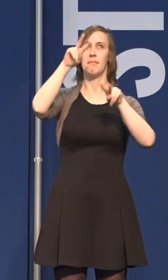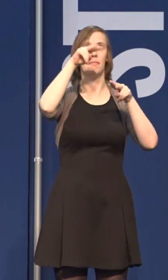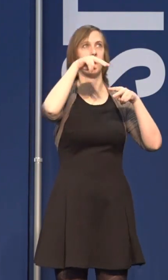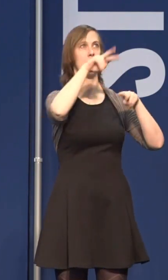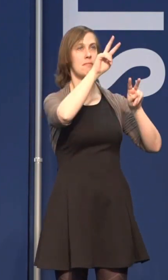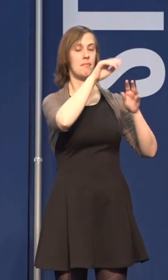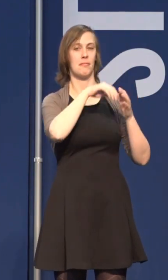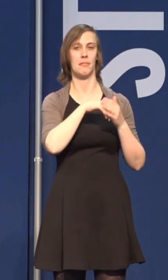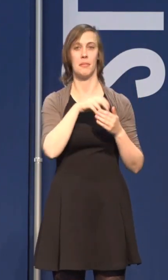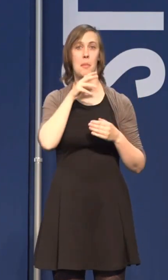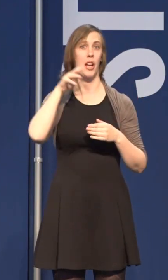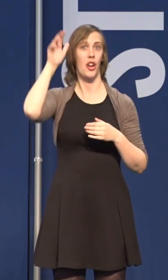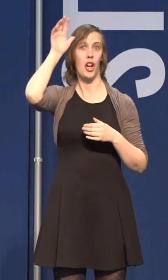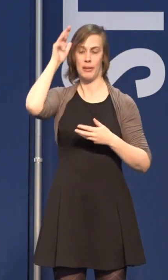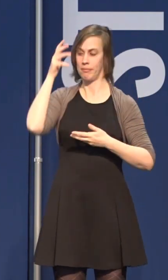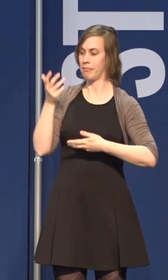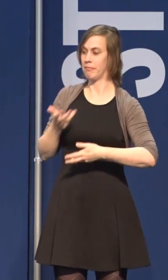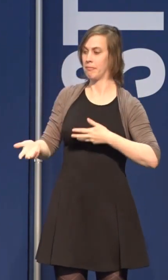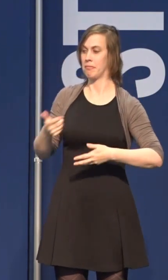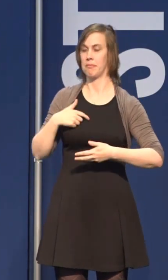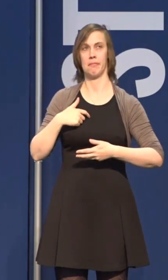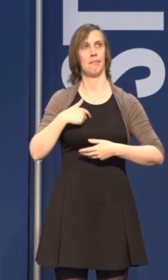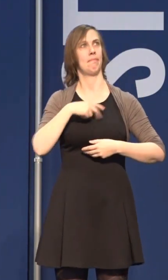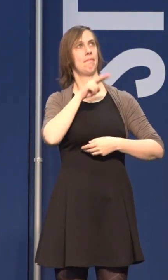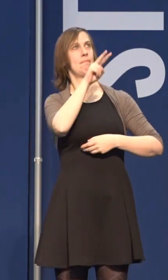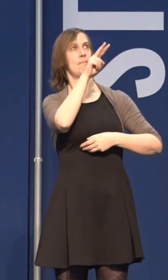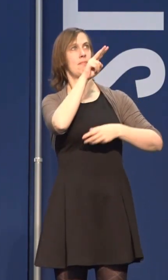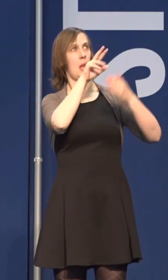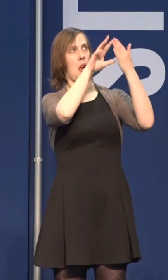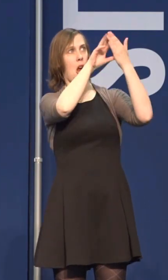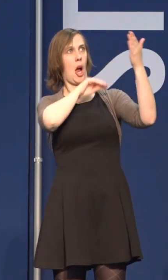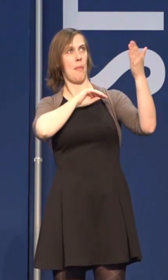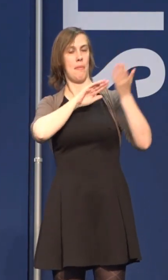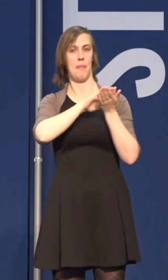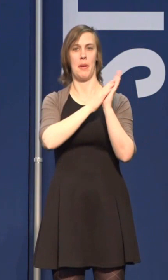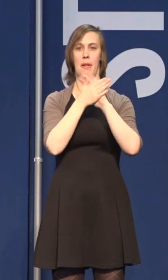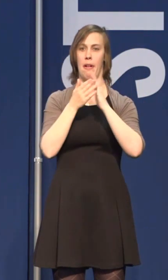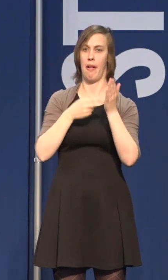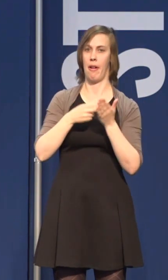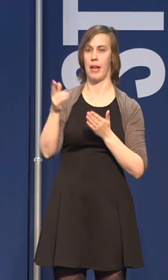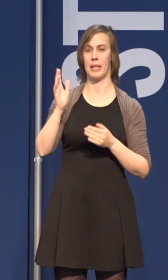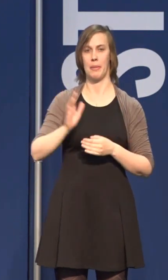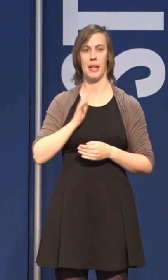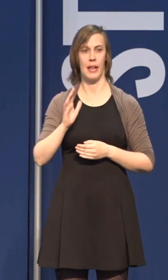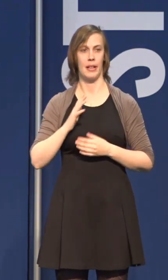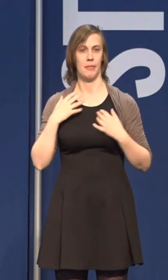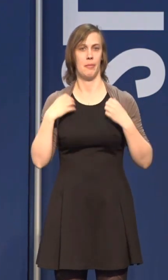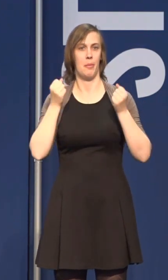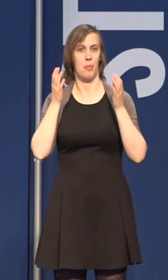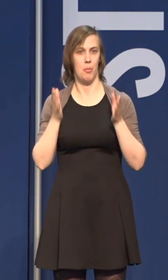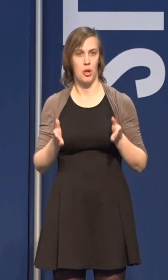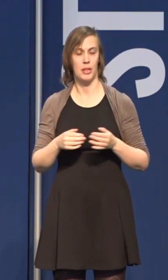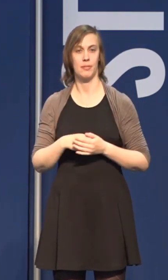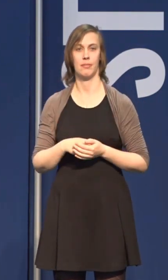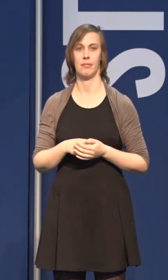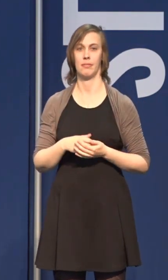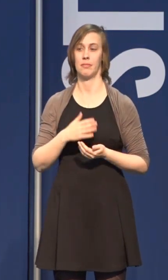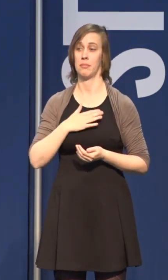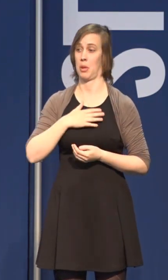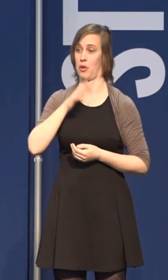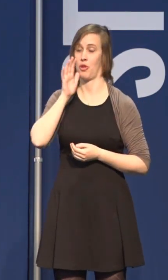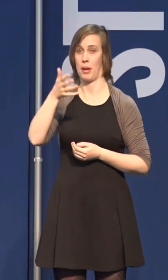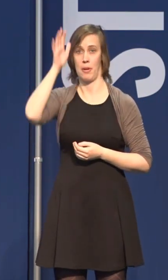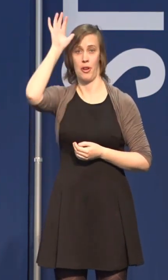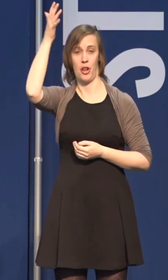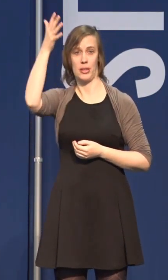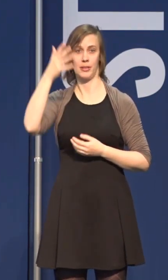molded me into an honest, polite, and courageous human being. I had kind, compassionate grandparents who gave it all that they had to leave one